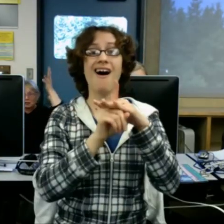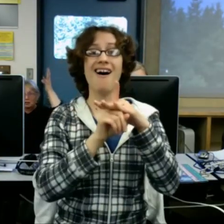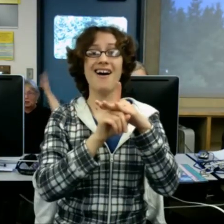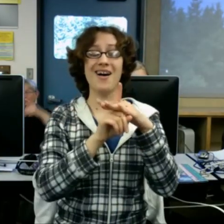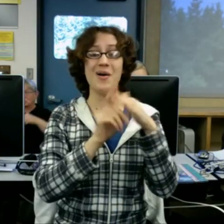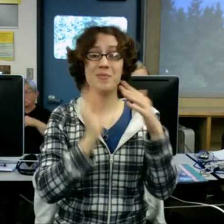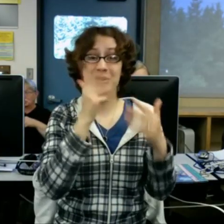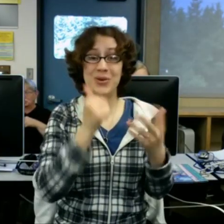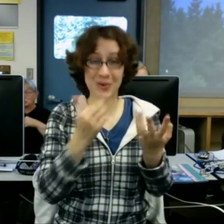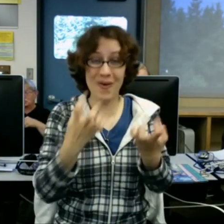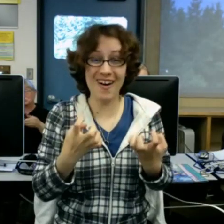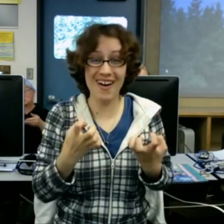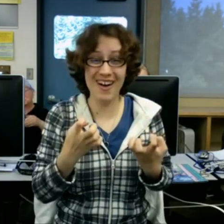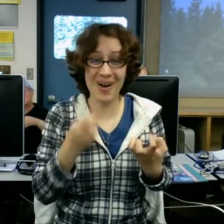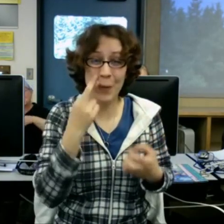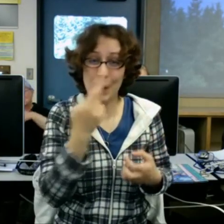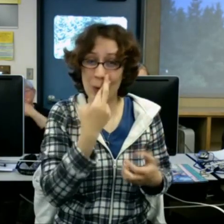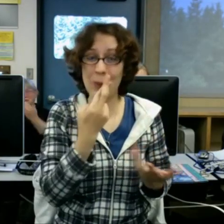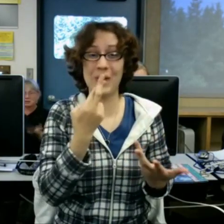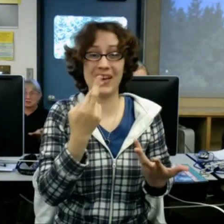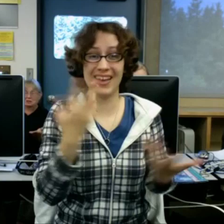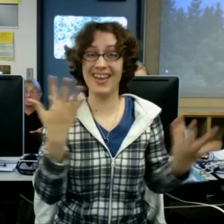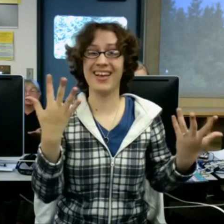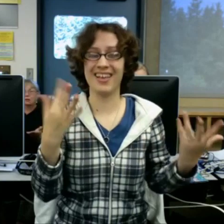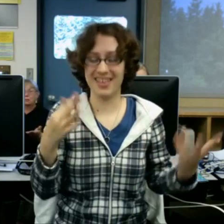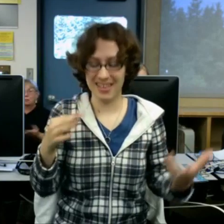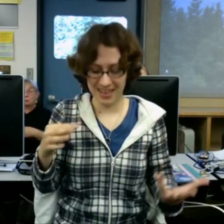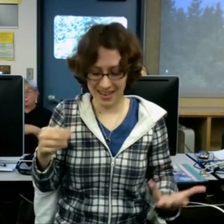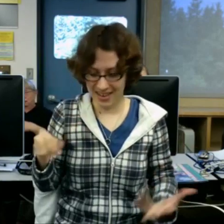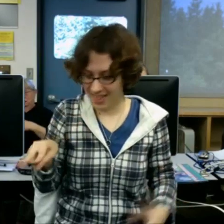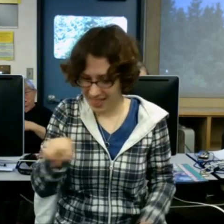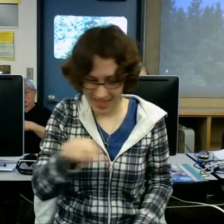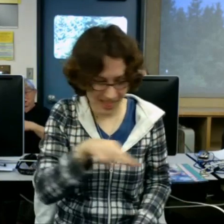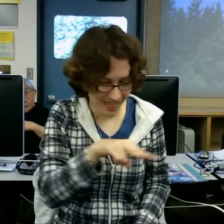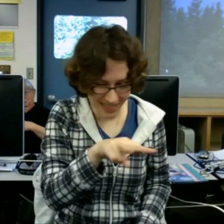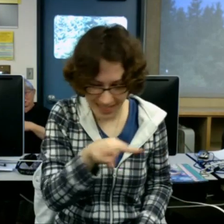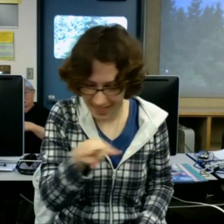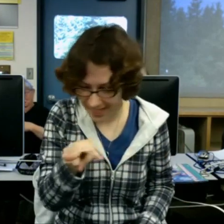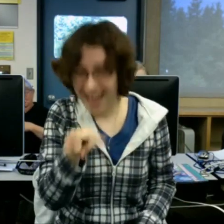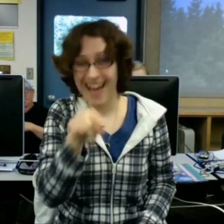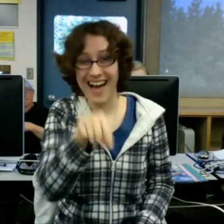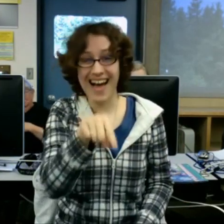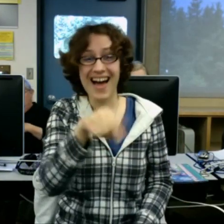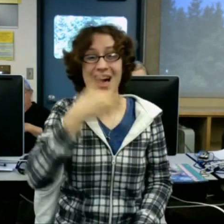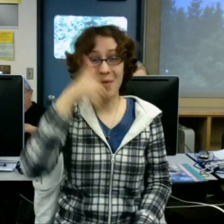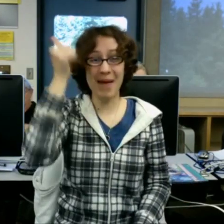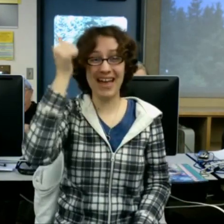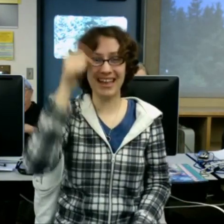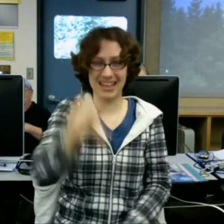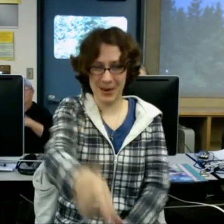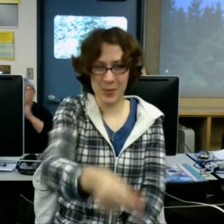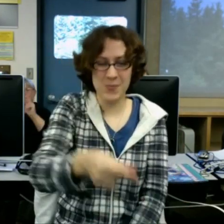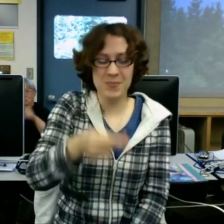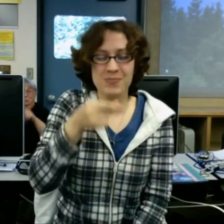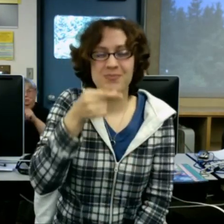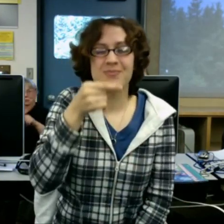remembered Beauty wanted a rose. So he looked around. Ah, that one's the best. He picked it, smelled